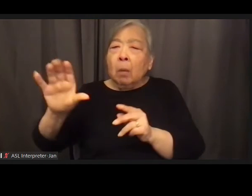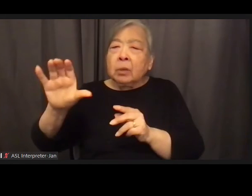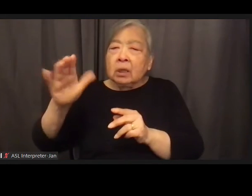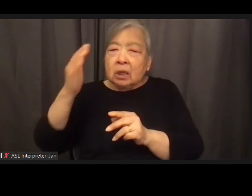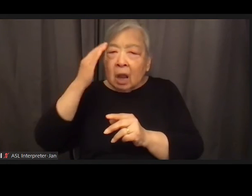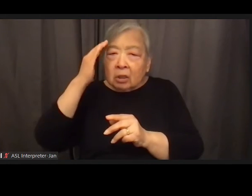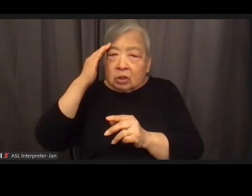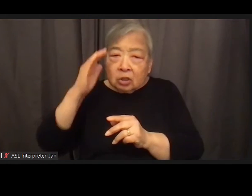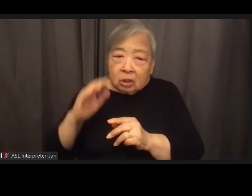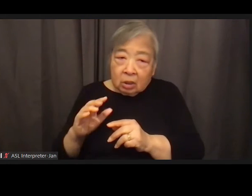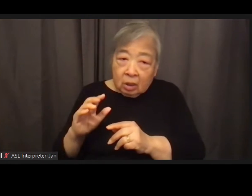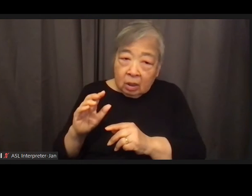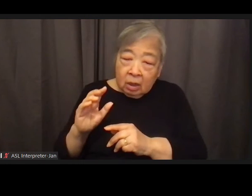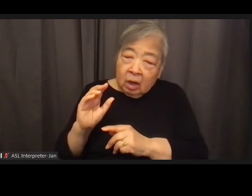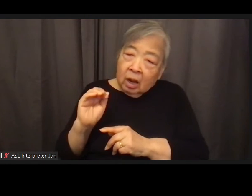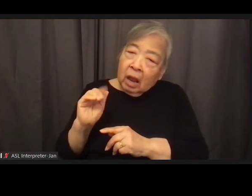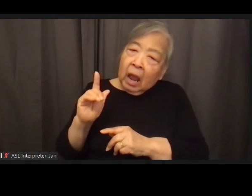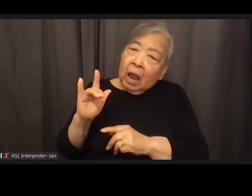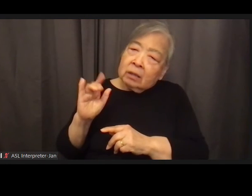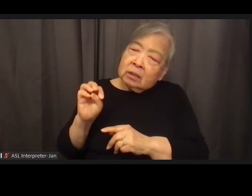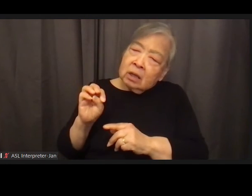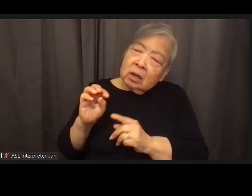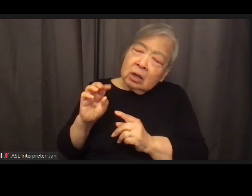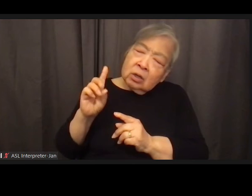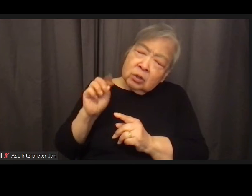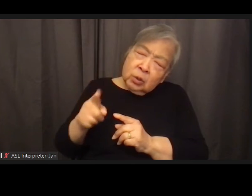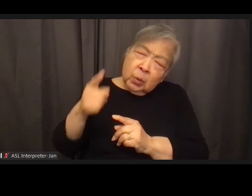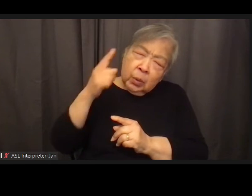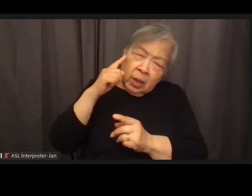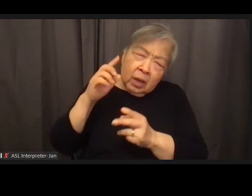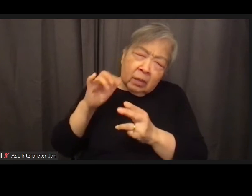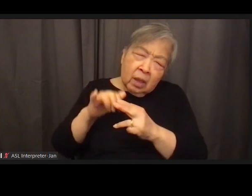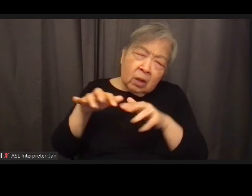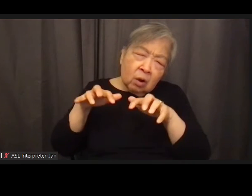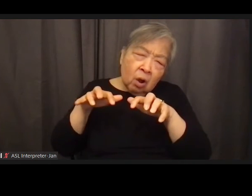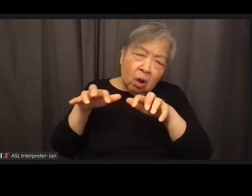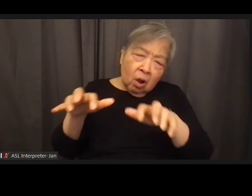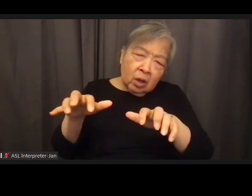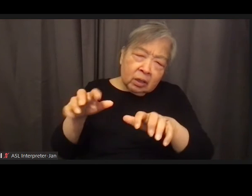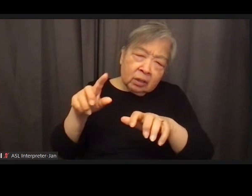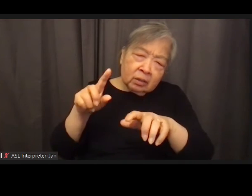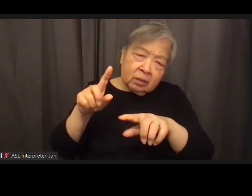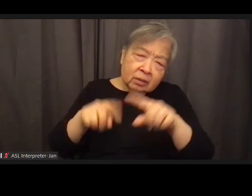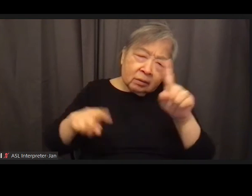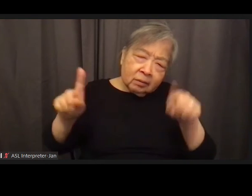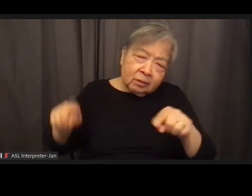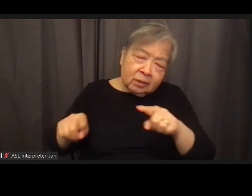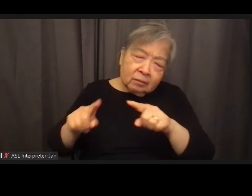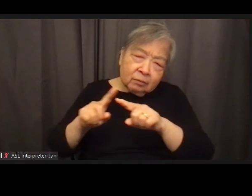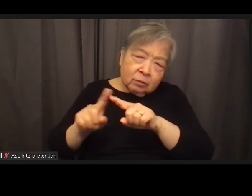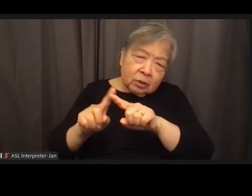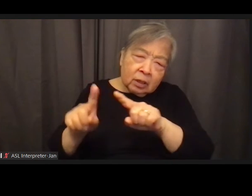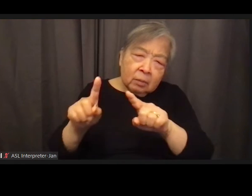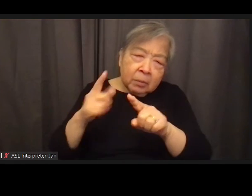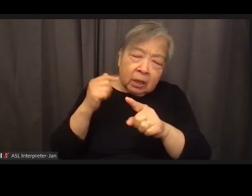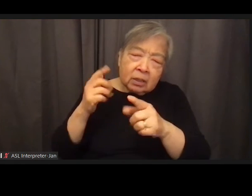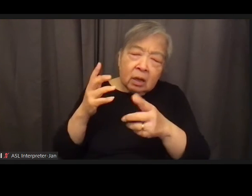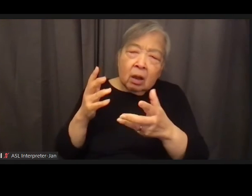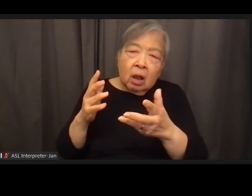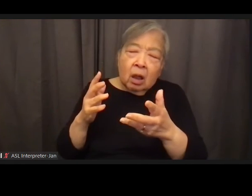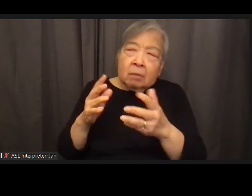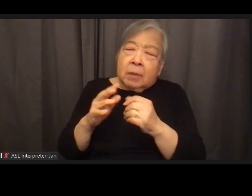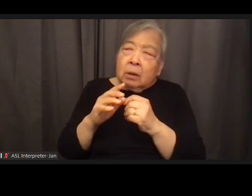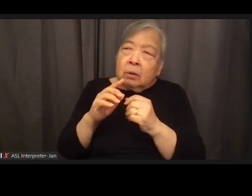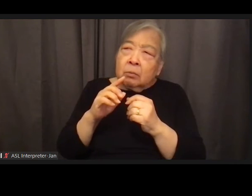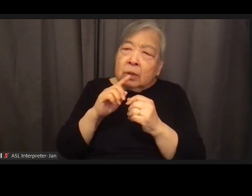Do you think, though, that audiences vary, you know, or have brought, you know, vary more in